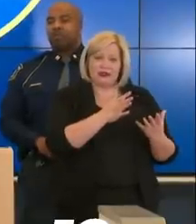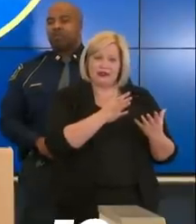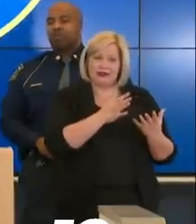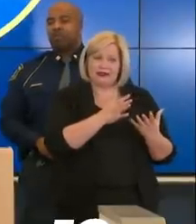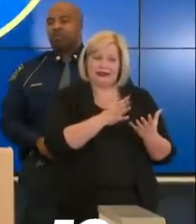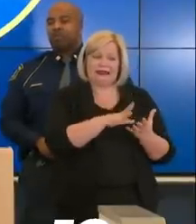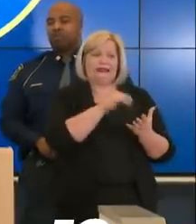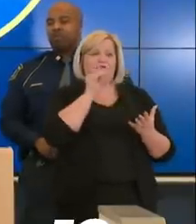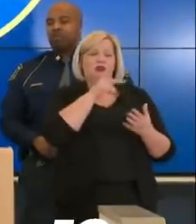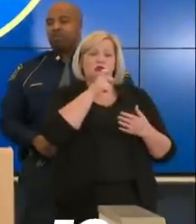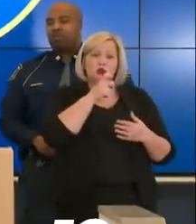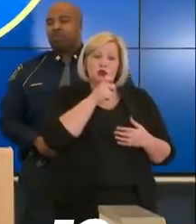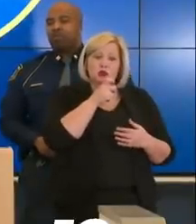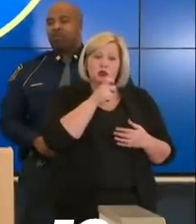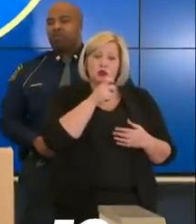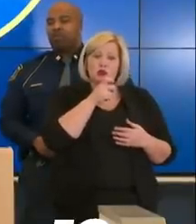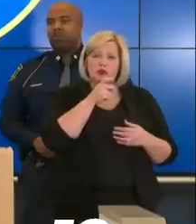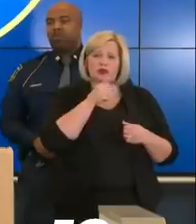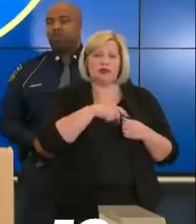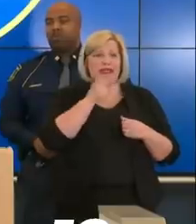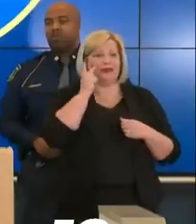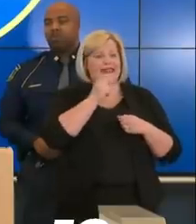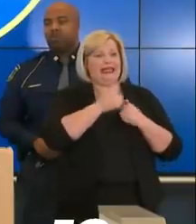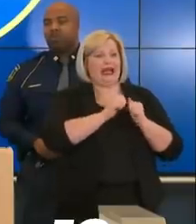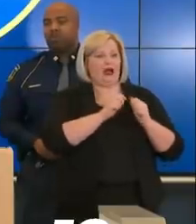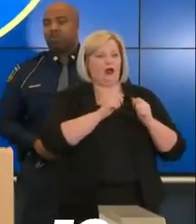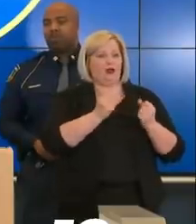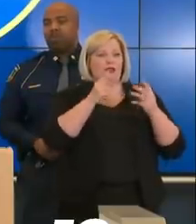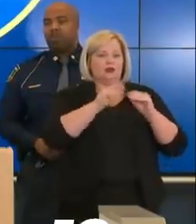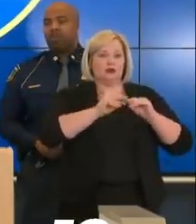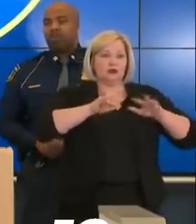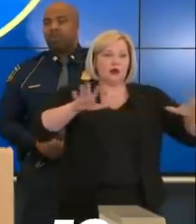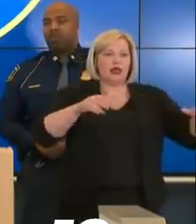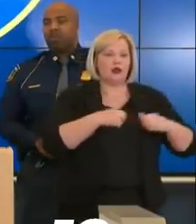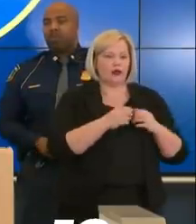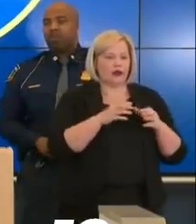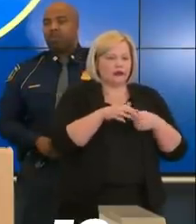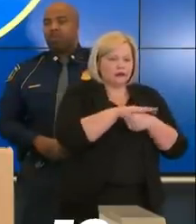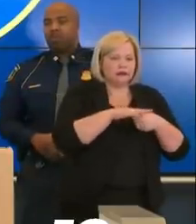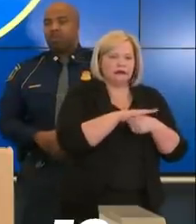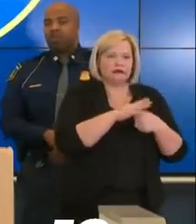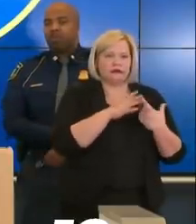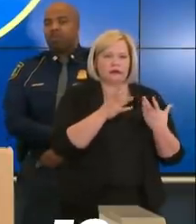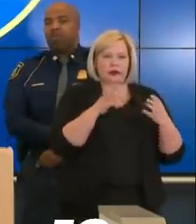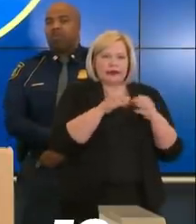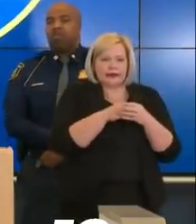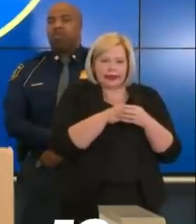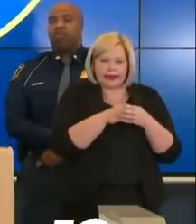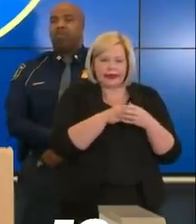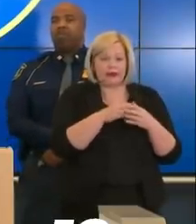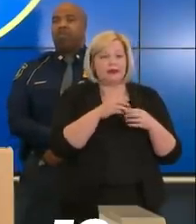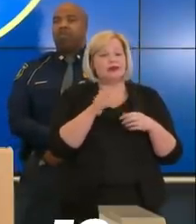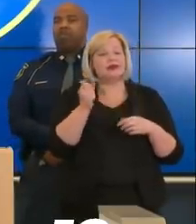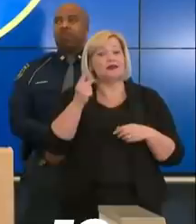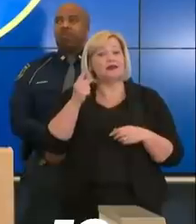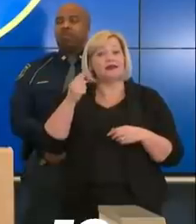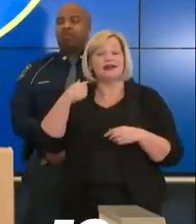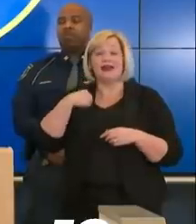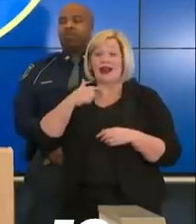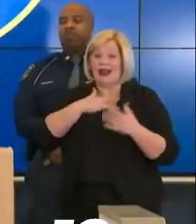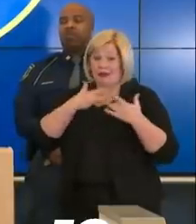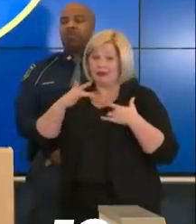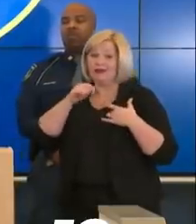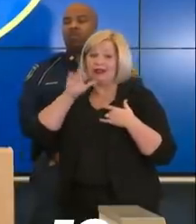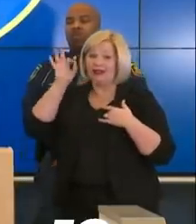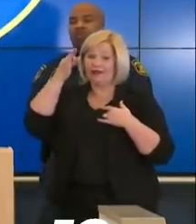we understand how far widespread it is in the community. But I am concerned that the federal government may not be able to keep